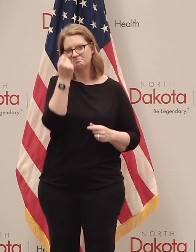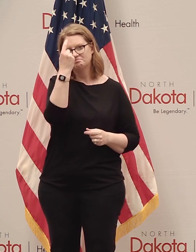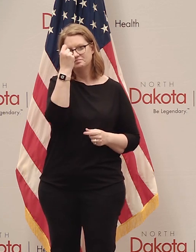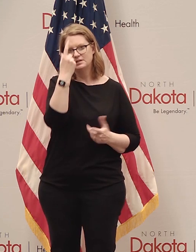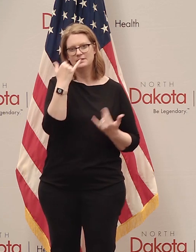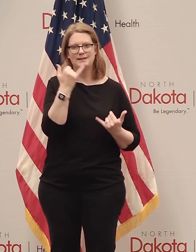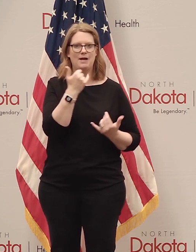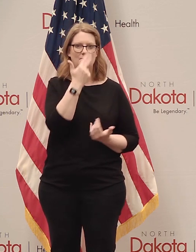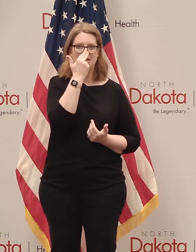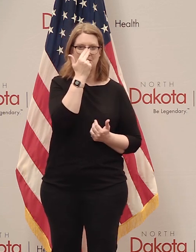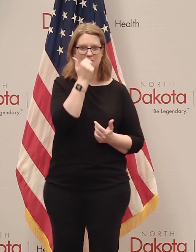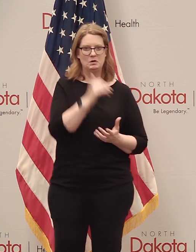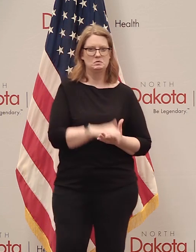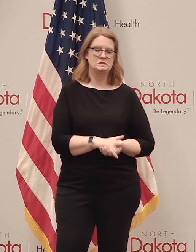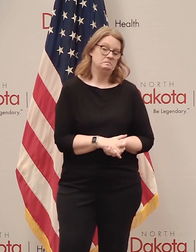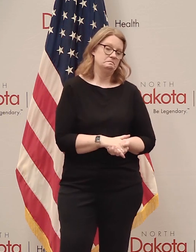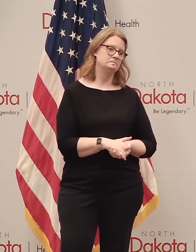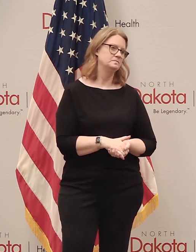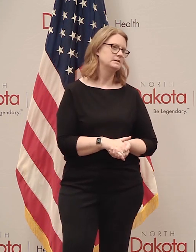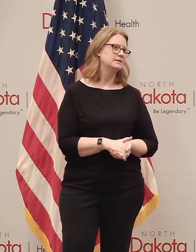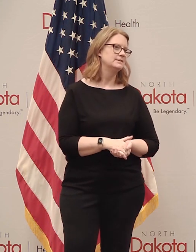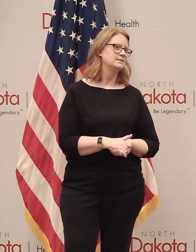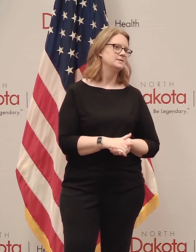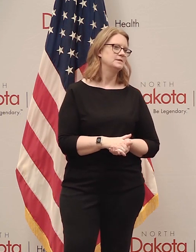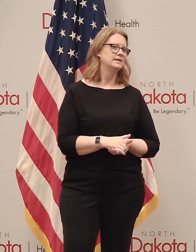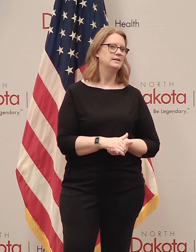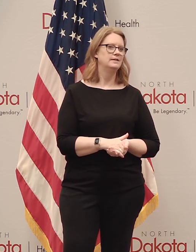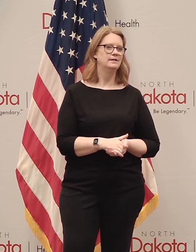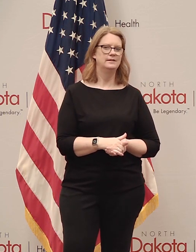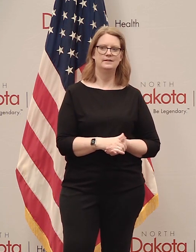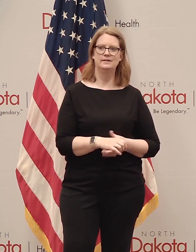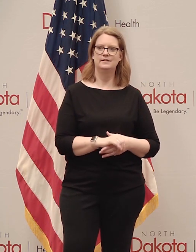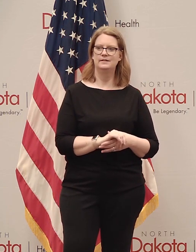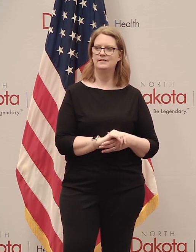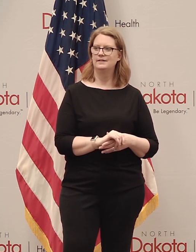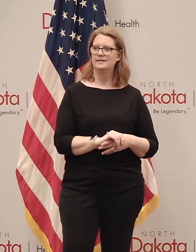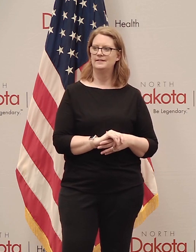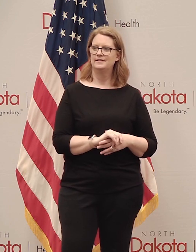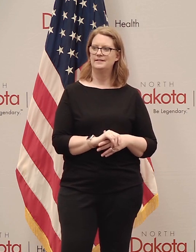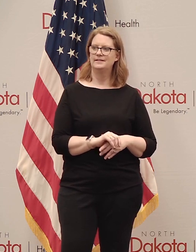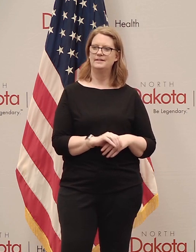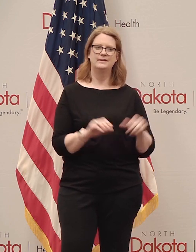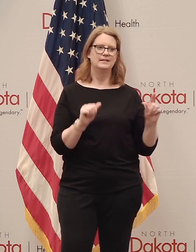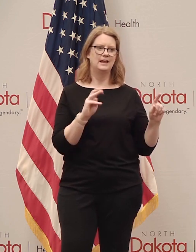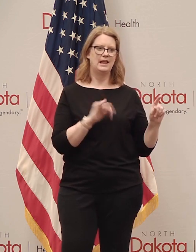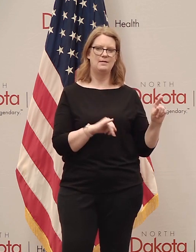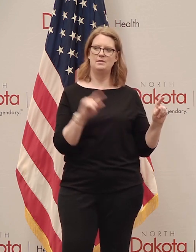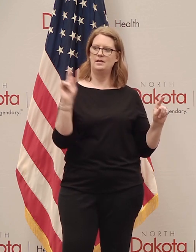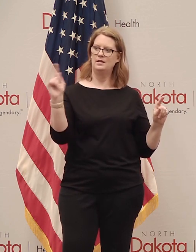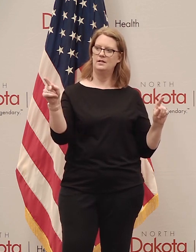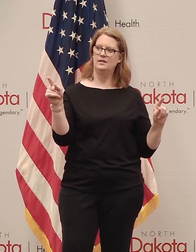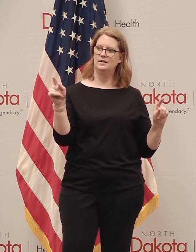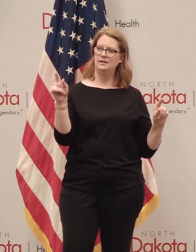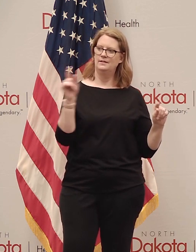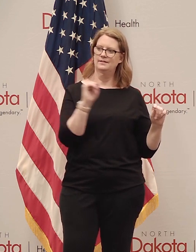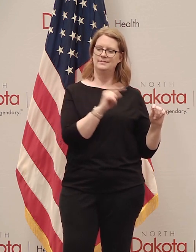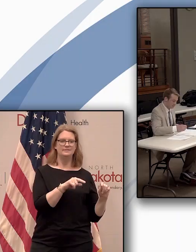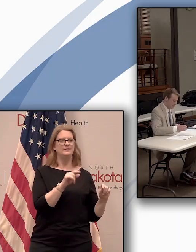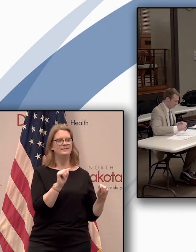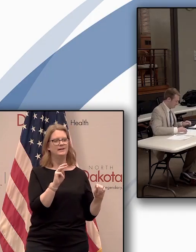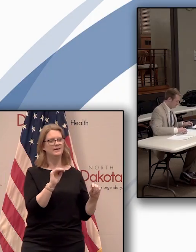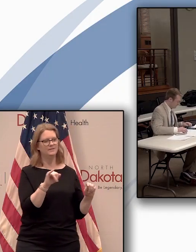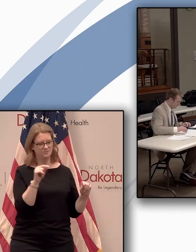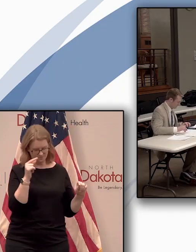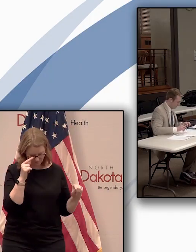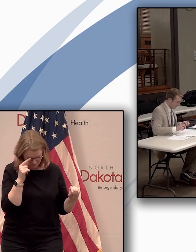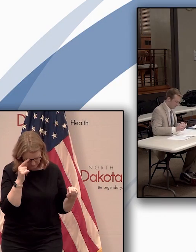right now I'm amused by it. Okay, we're going Amy and then online.